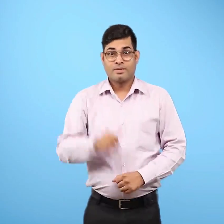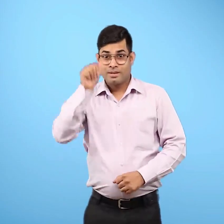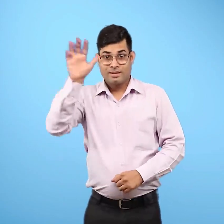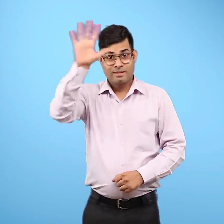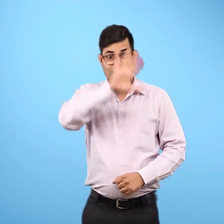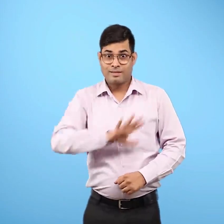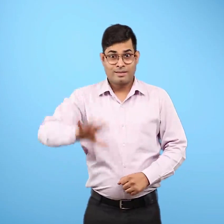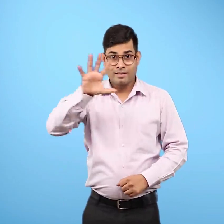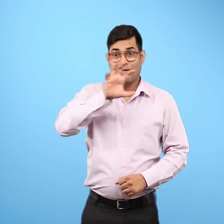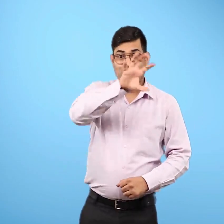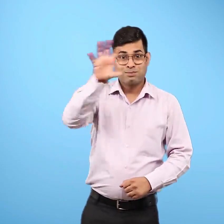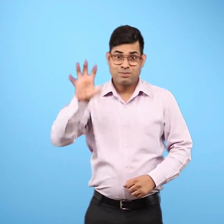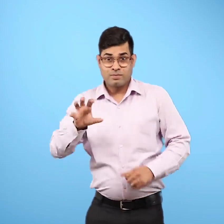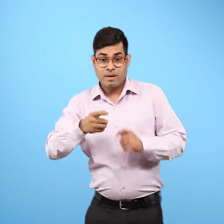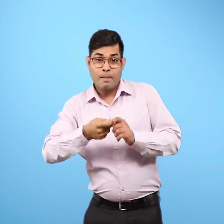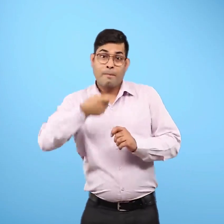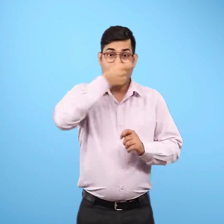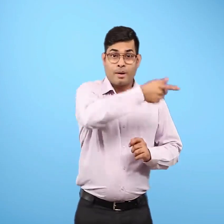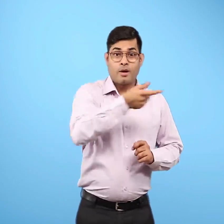Which state has fixed the lowest?